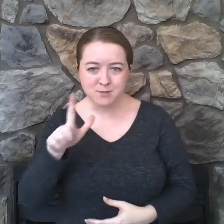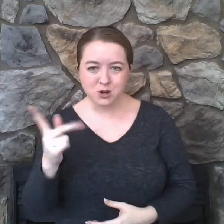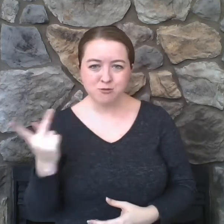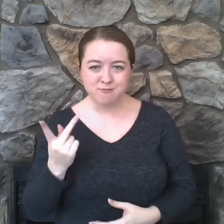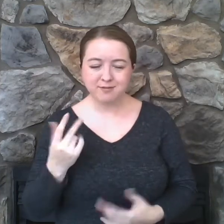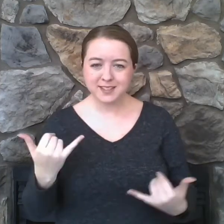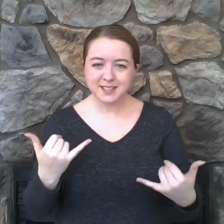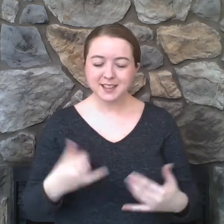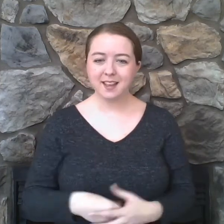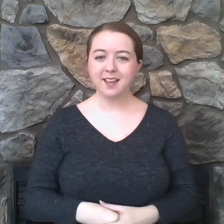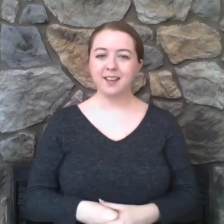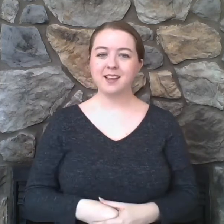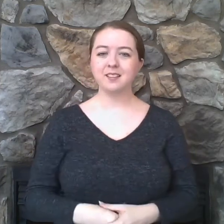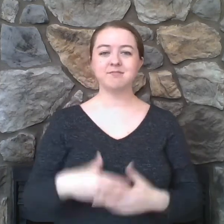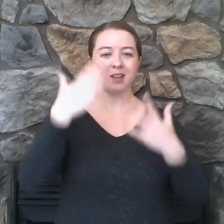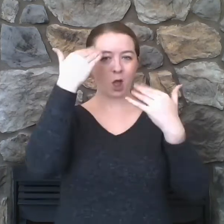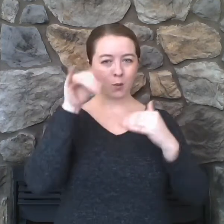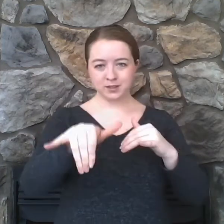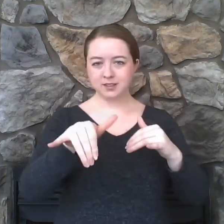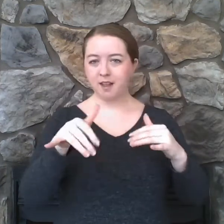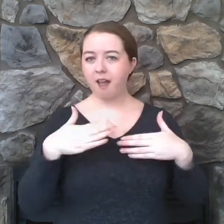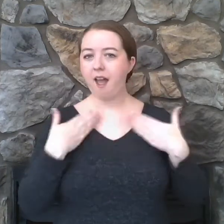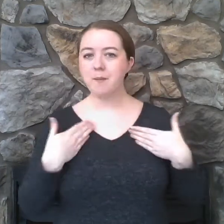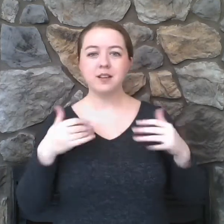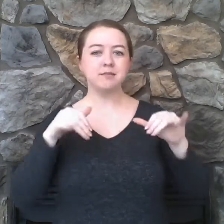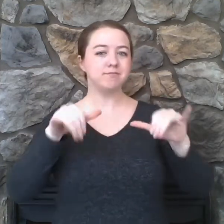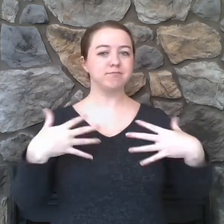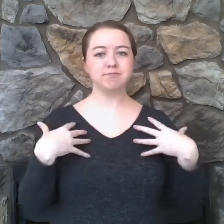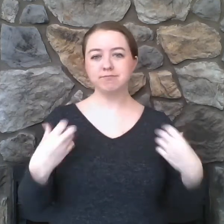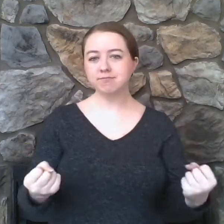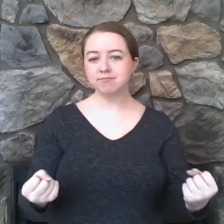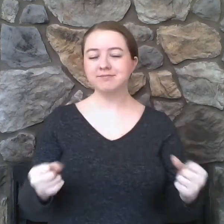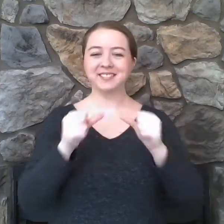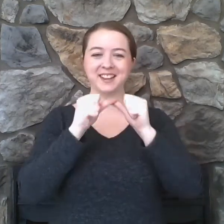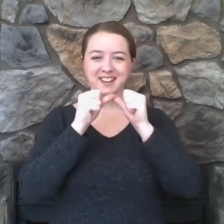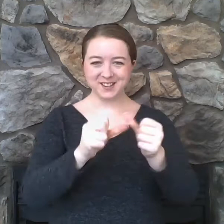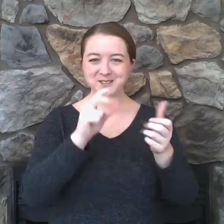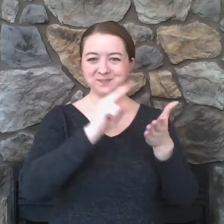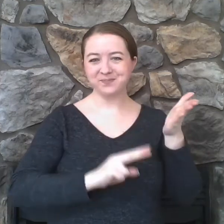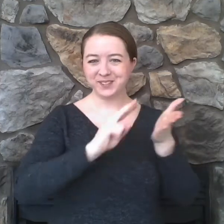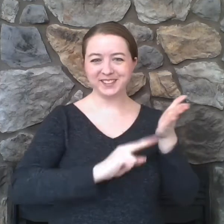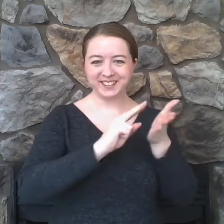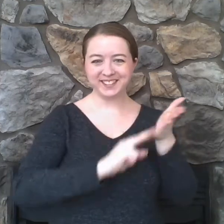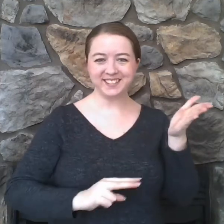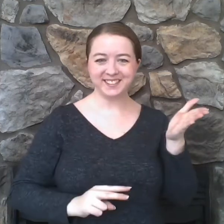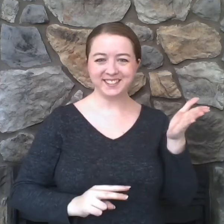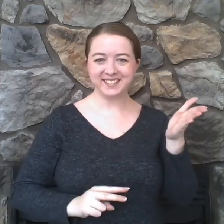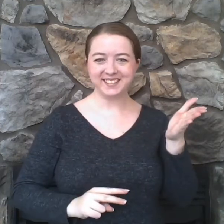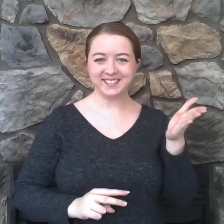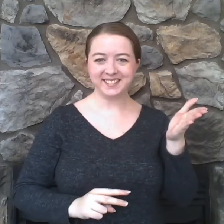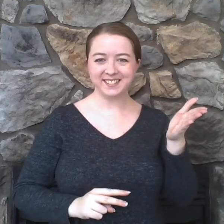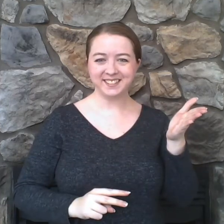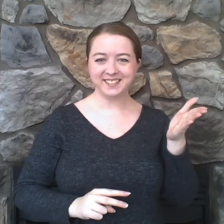Pearl today. I hope you all stay happy, stay healthy, and keep reading.